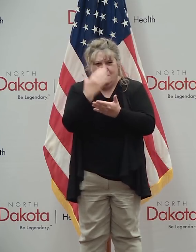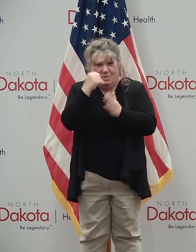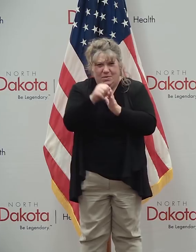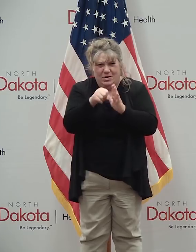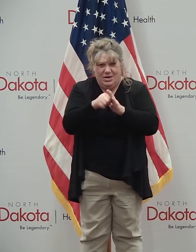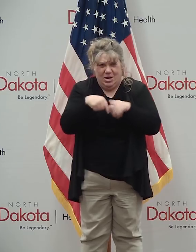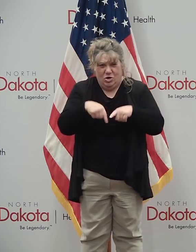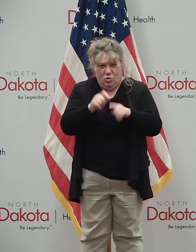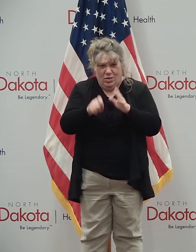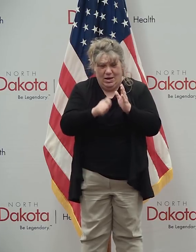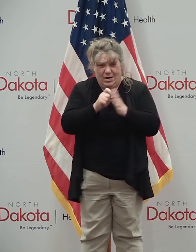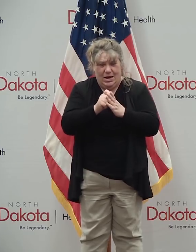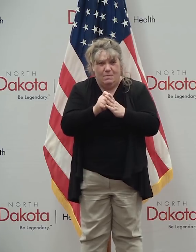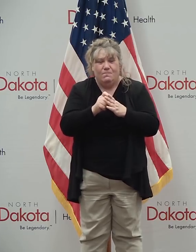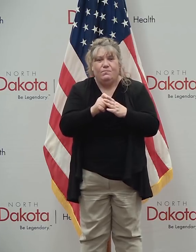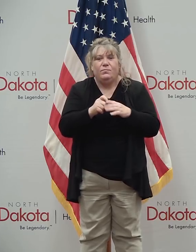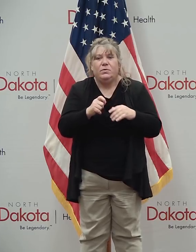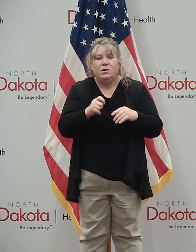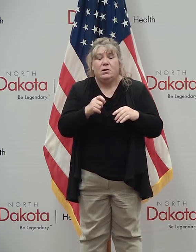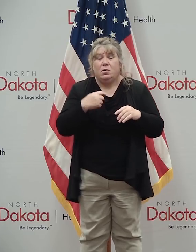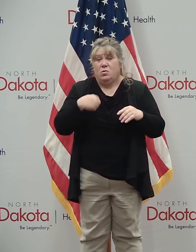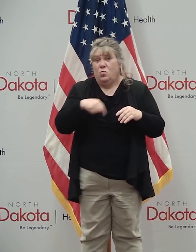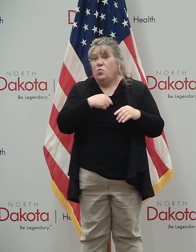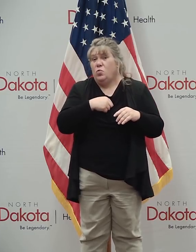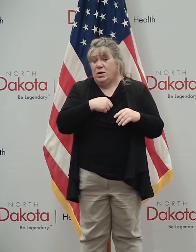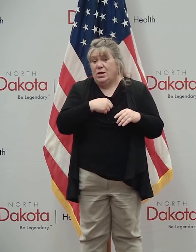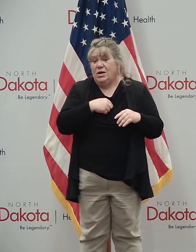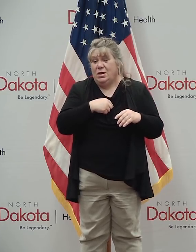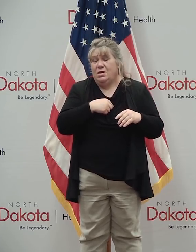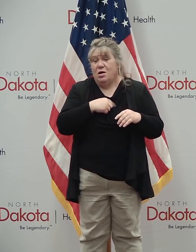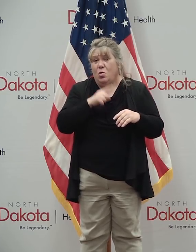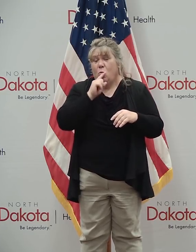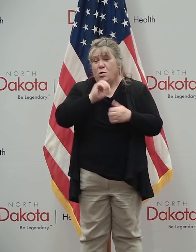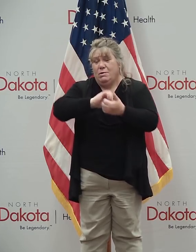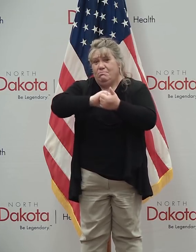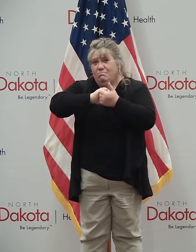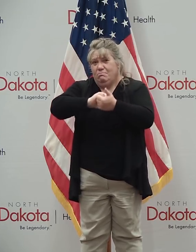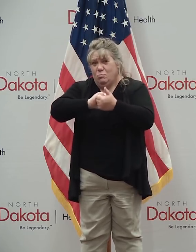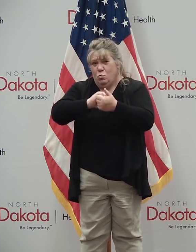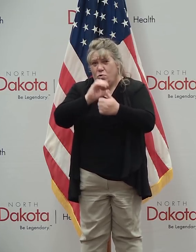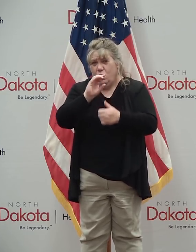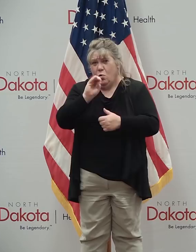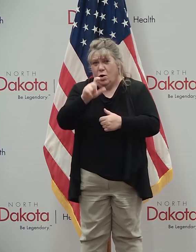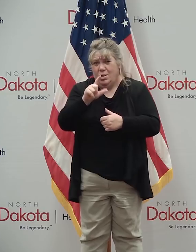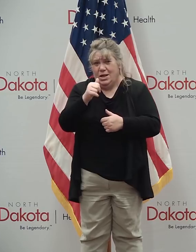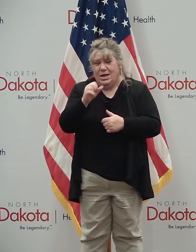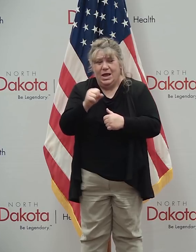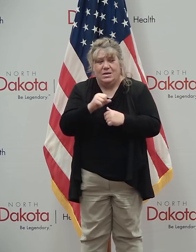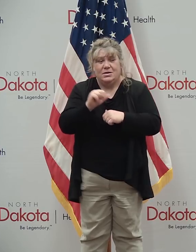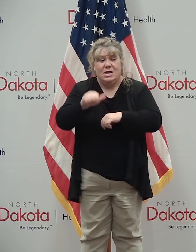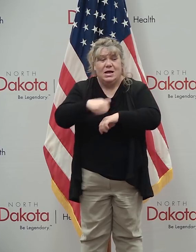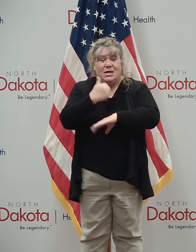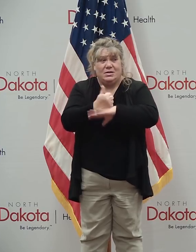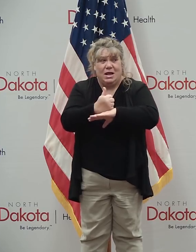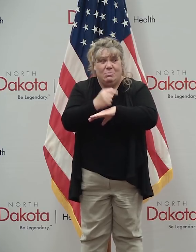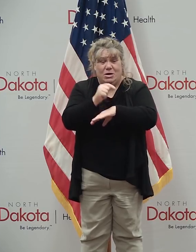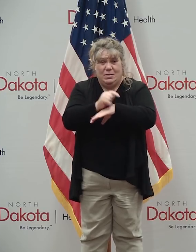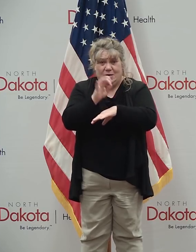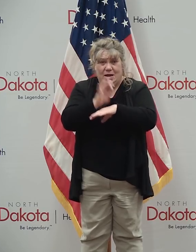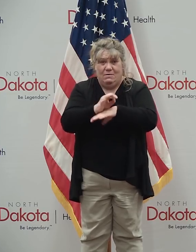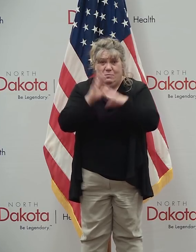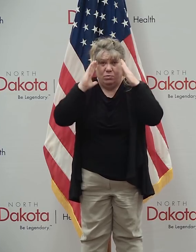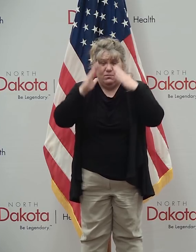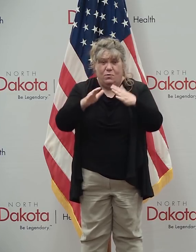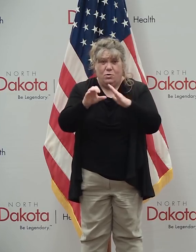during that time frame. So again, we are in true partners with this industry. Establishment of this task force and its focus on the